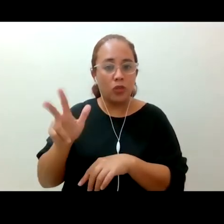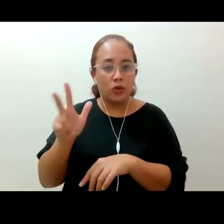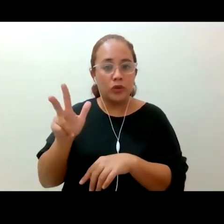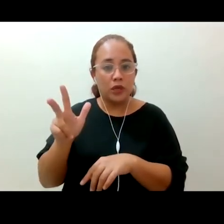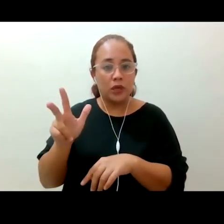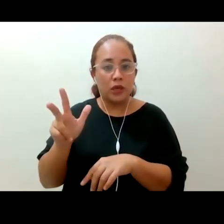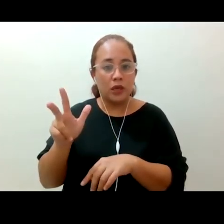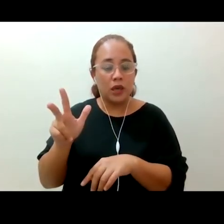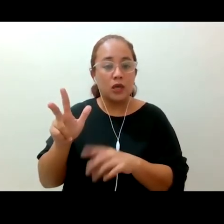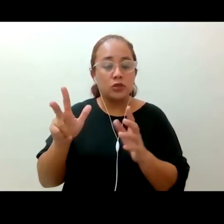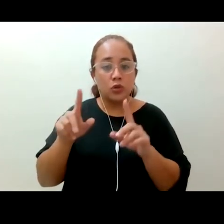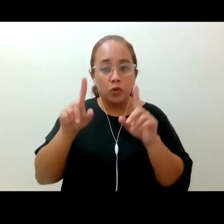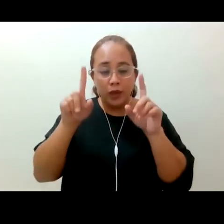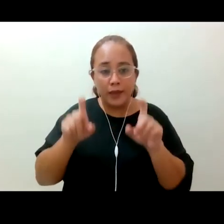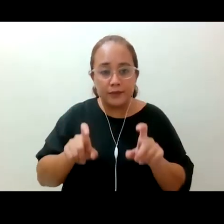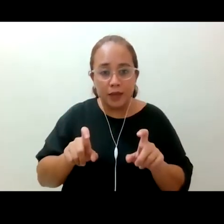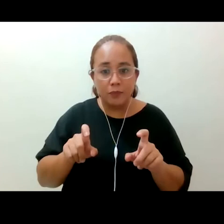be on the 6th. Is that correct?